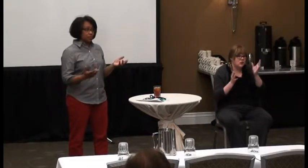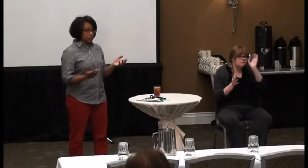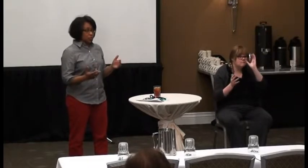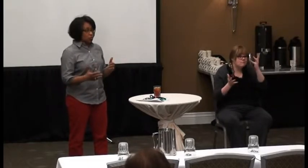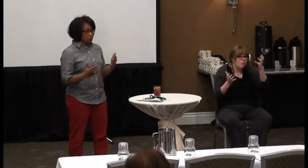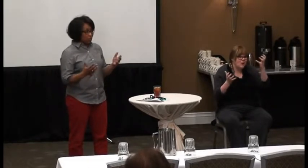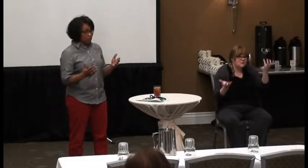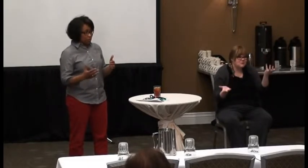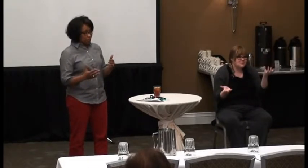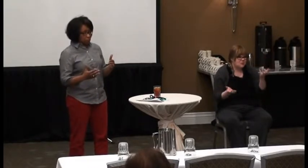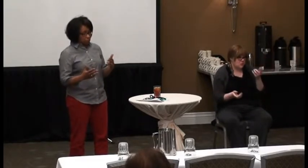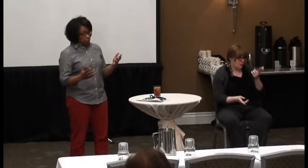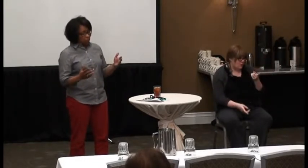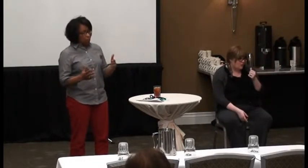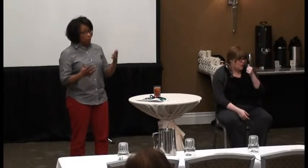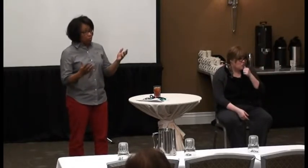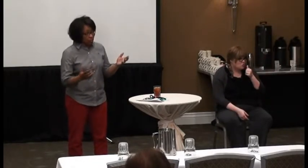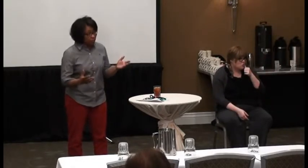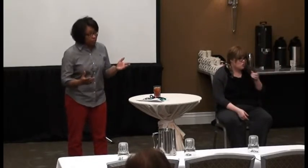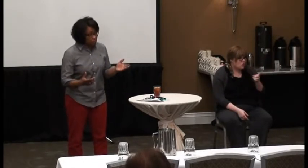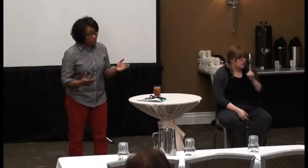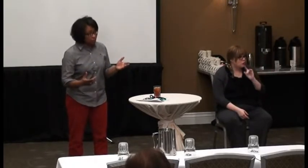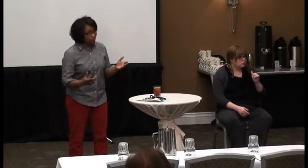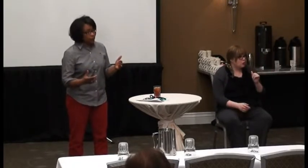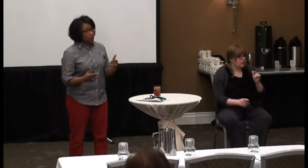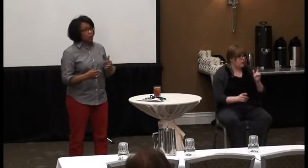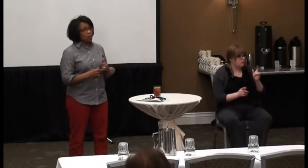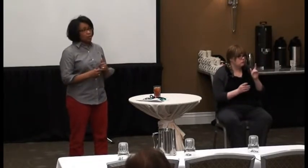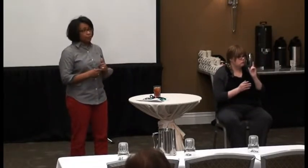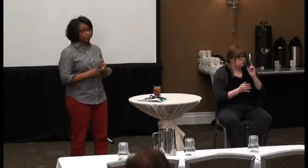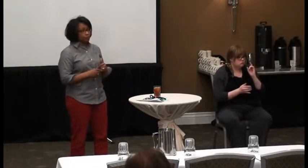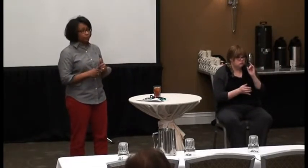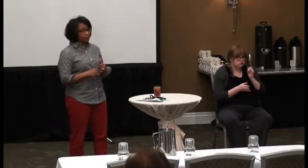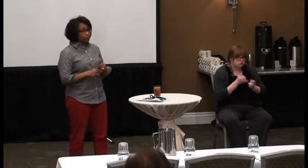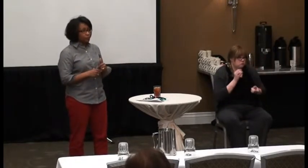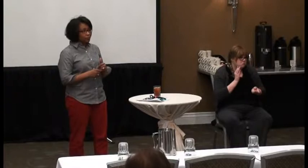know, is this girl really impulsive?